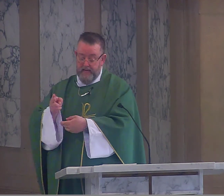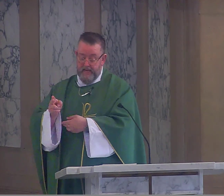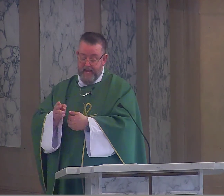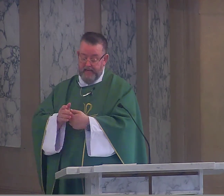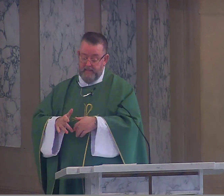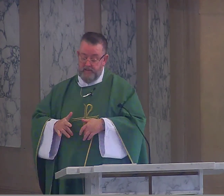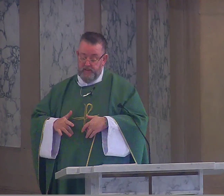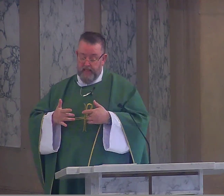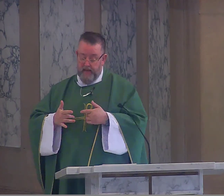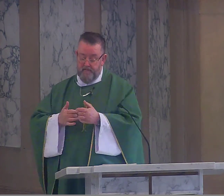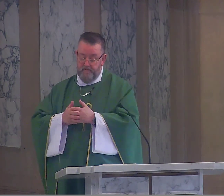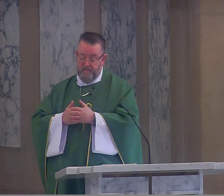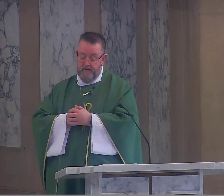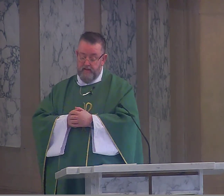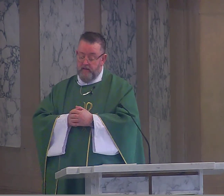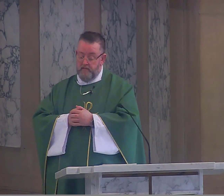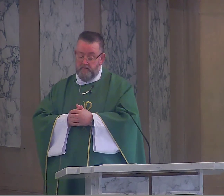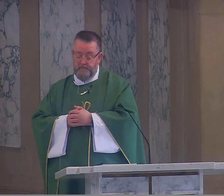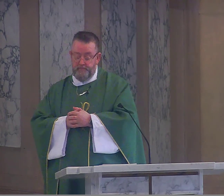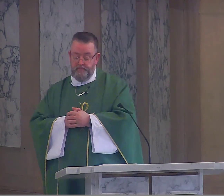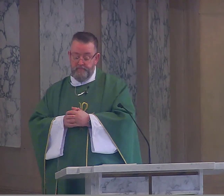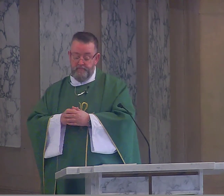rise again to life.